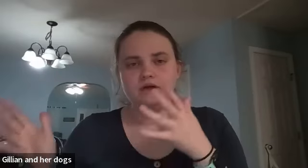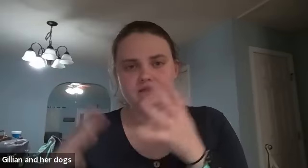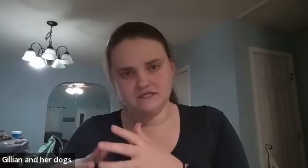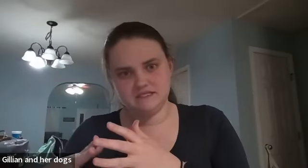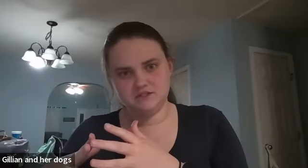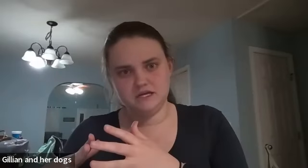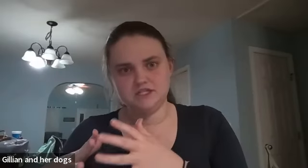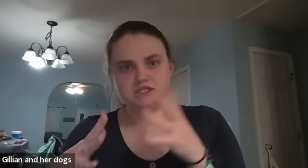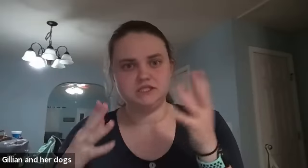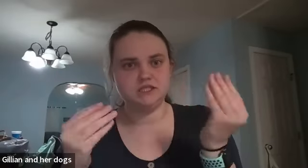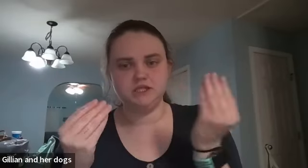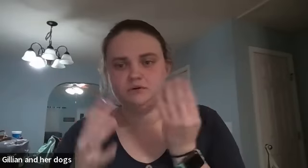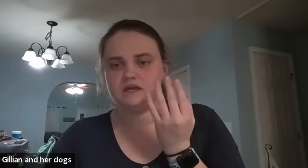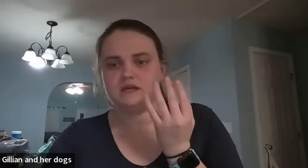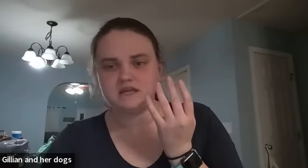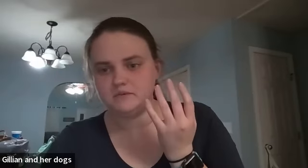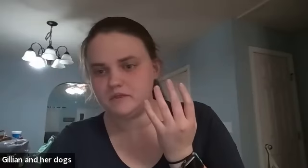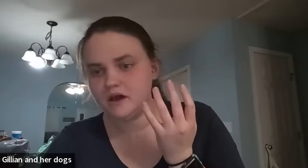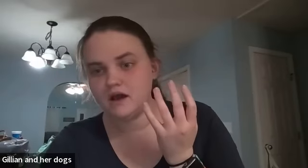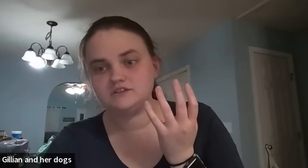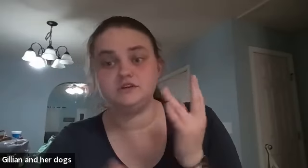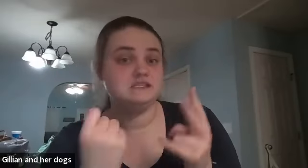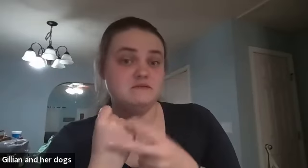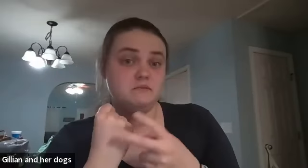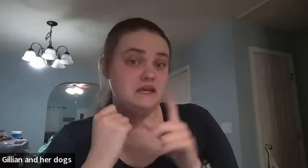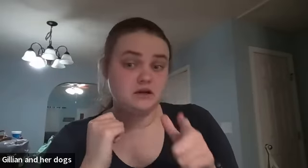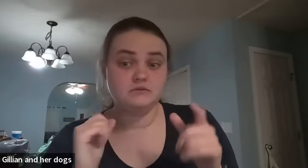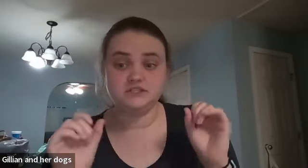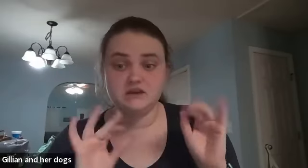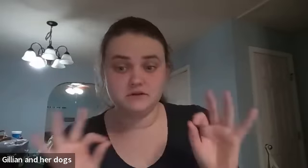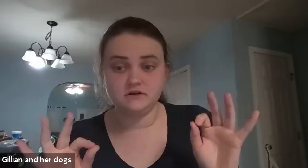in this situation, you can type them in the box or you can save them later, whichever.